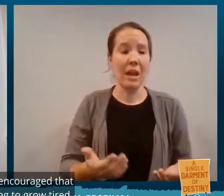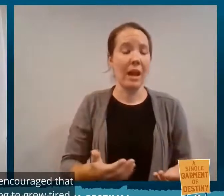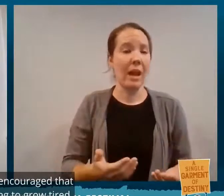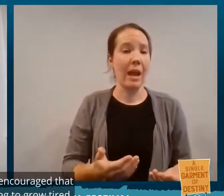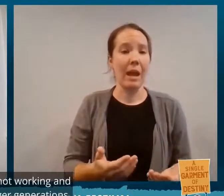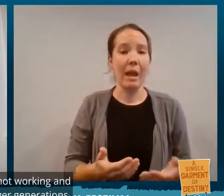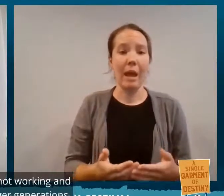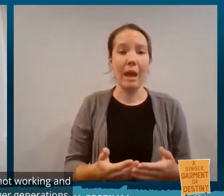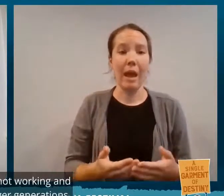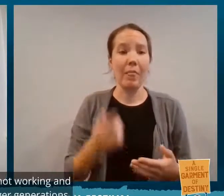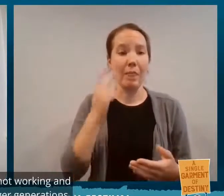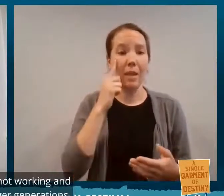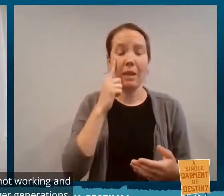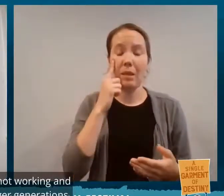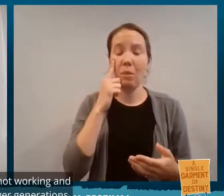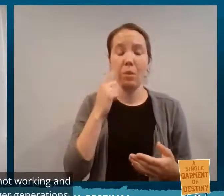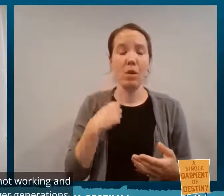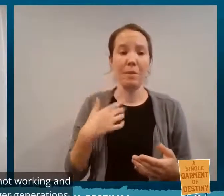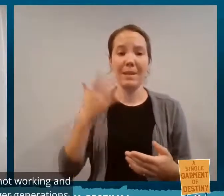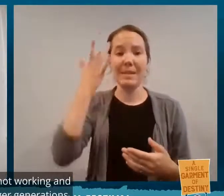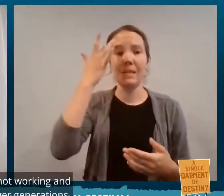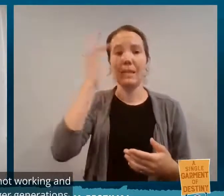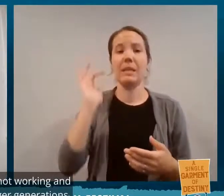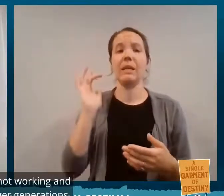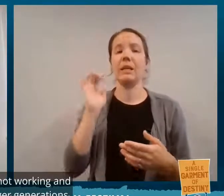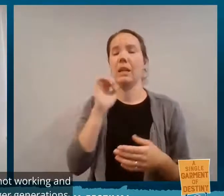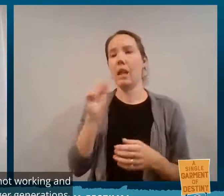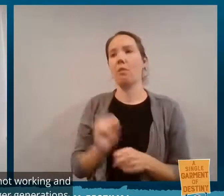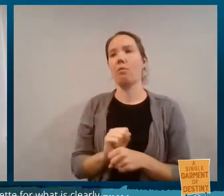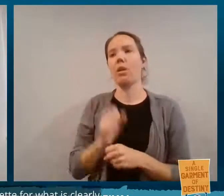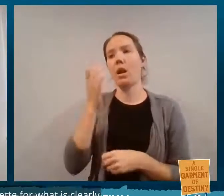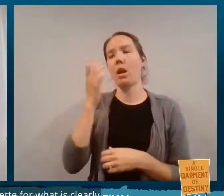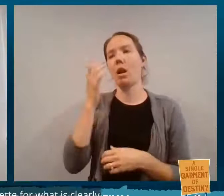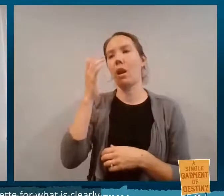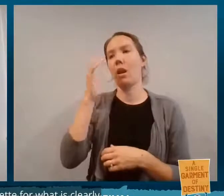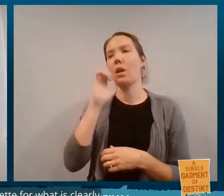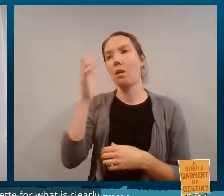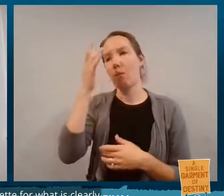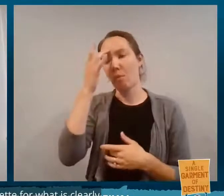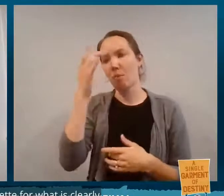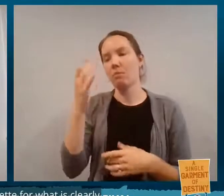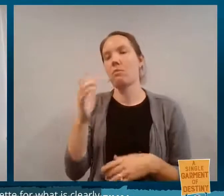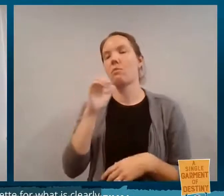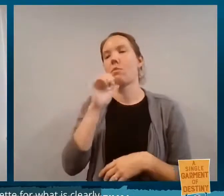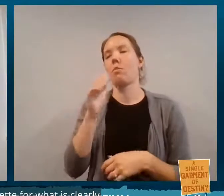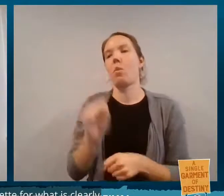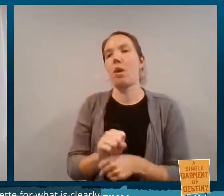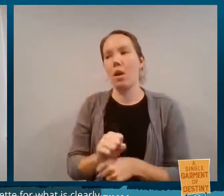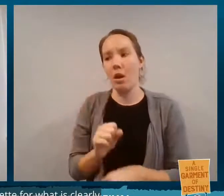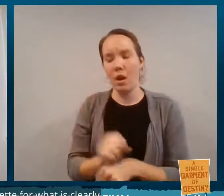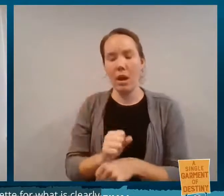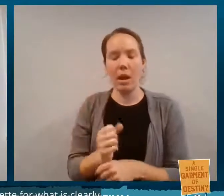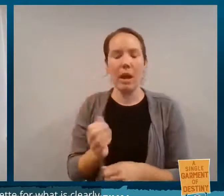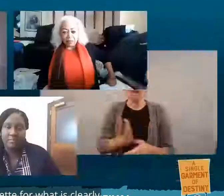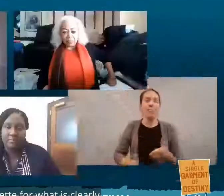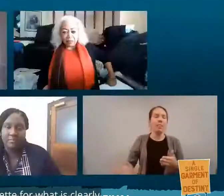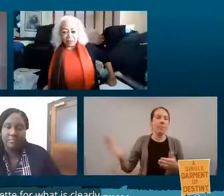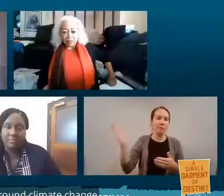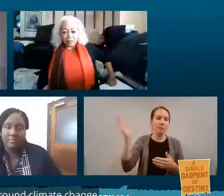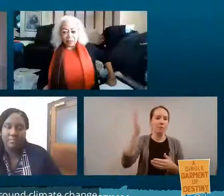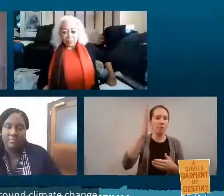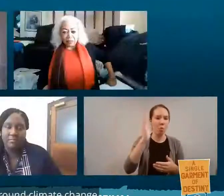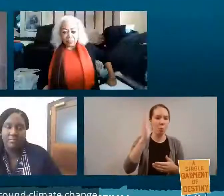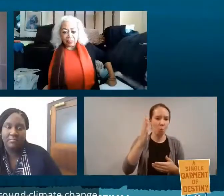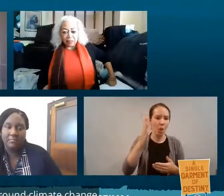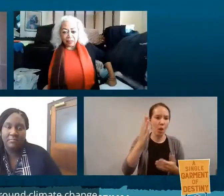grow tired of what is not working, and that younger generations have less of a palate for what is clearly